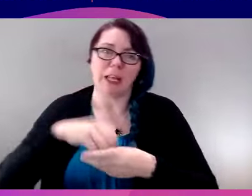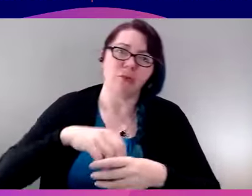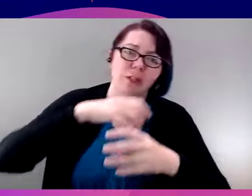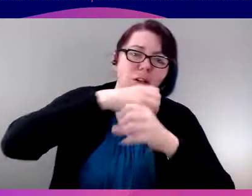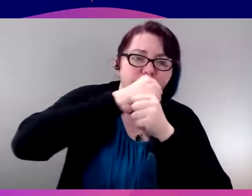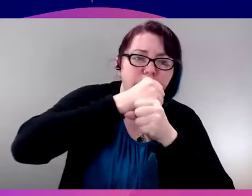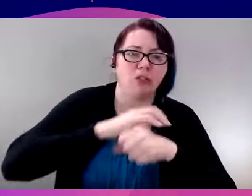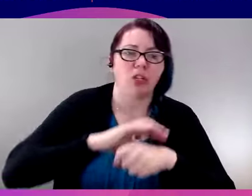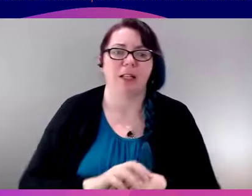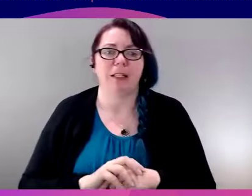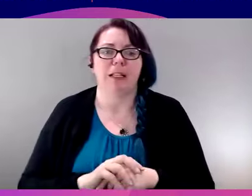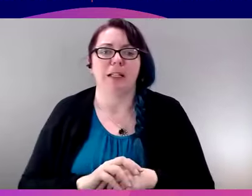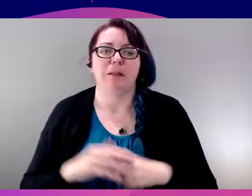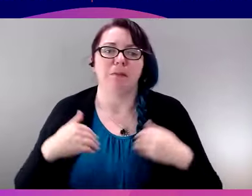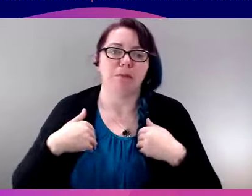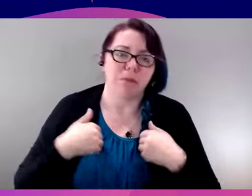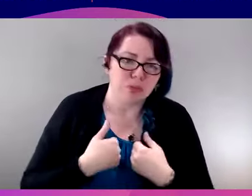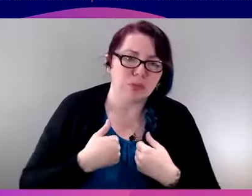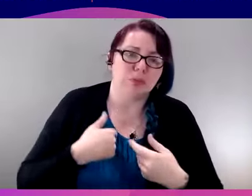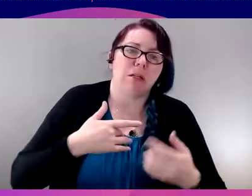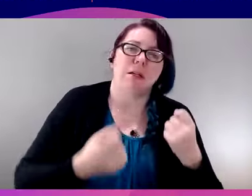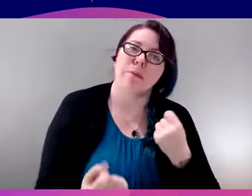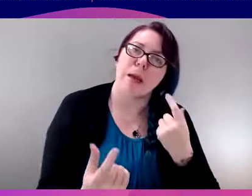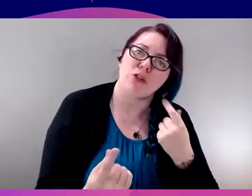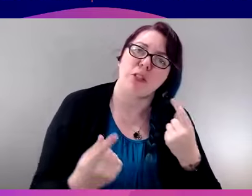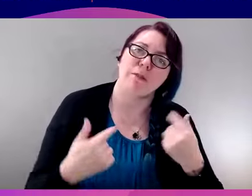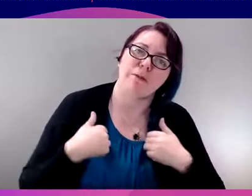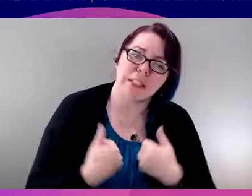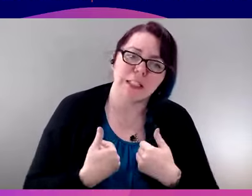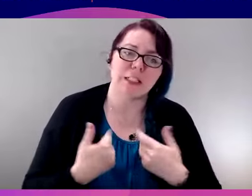and our bonus module that shares an in-depth look at an animal-friendly